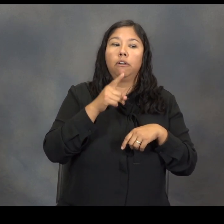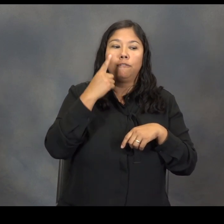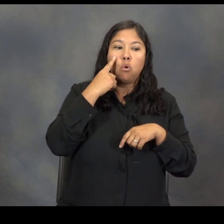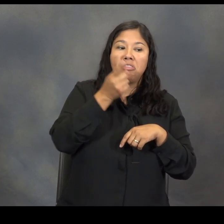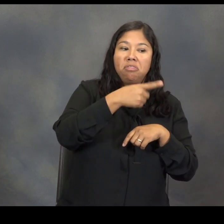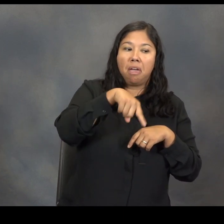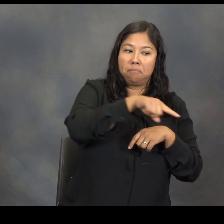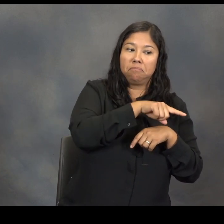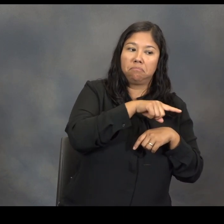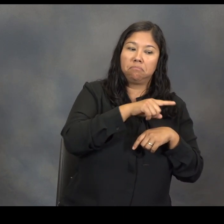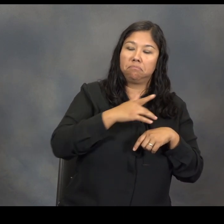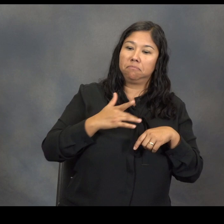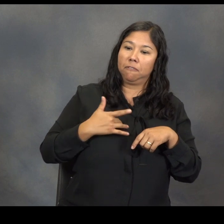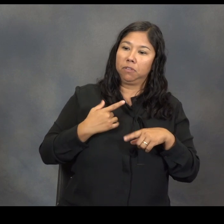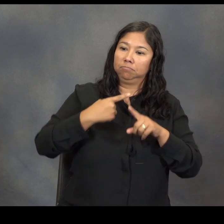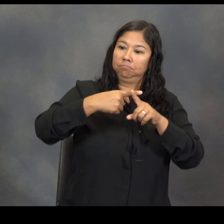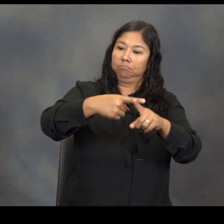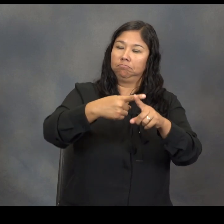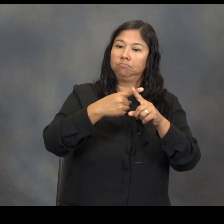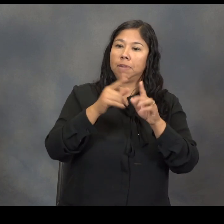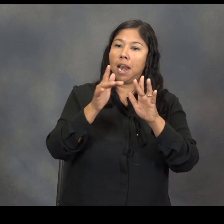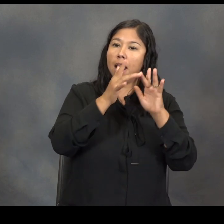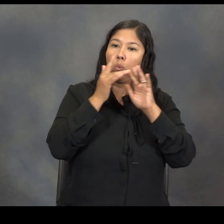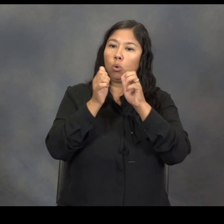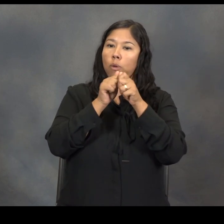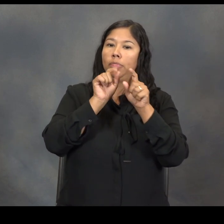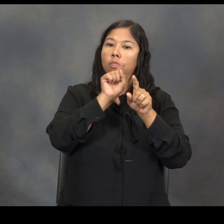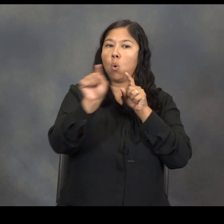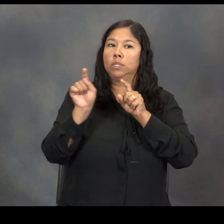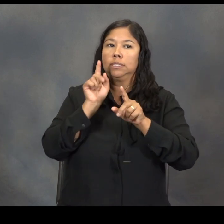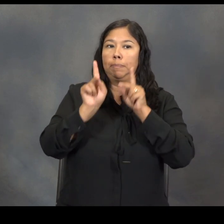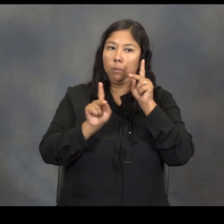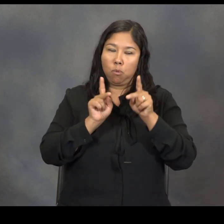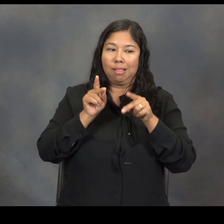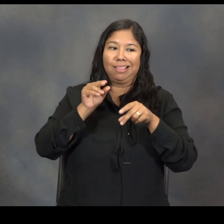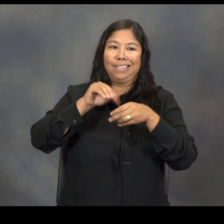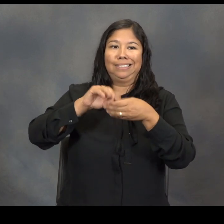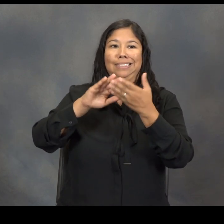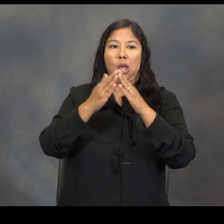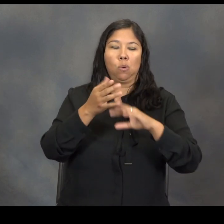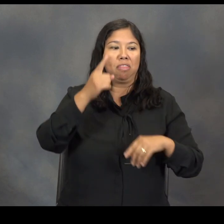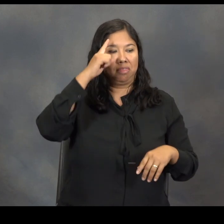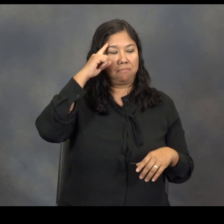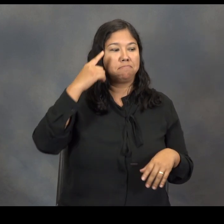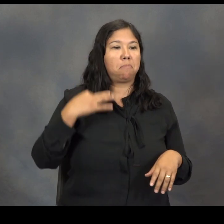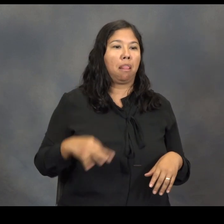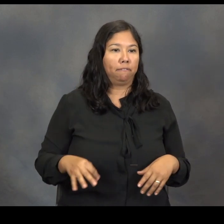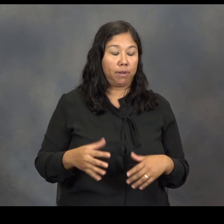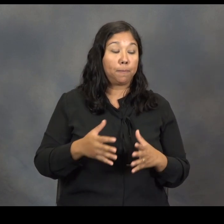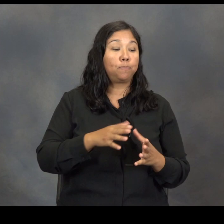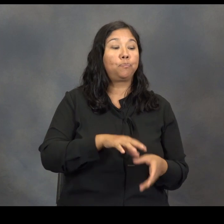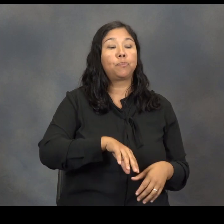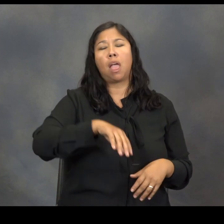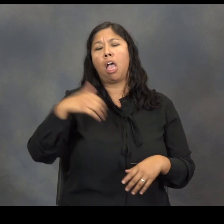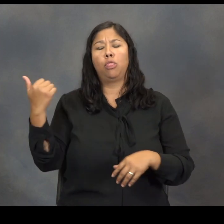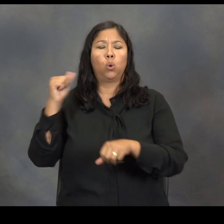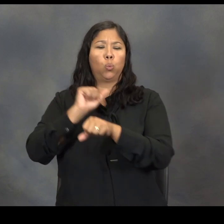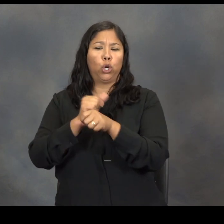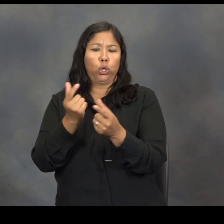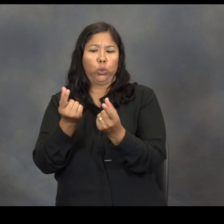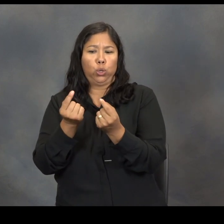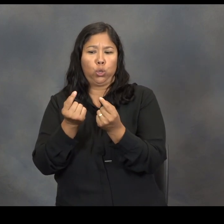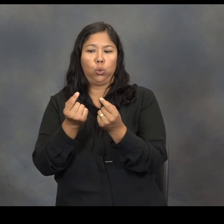capital and networks in town. So I think that's just sort of an added bonus. Some of the other work